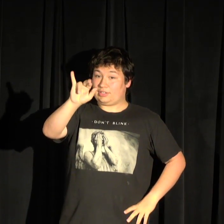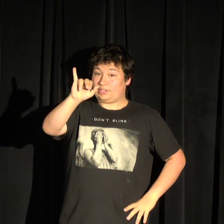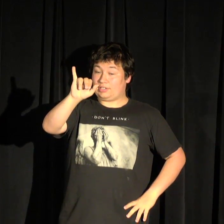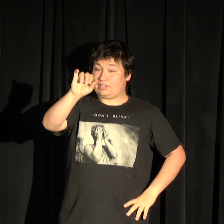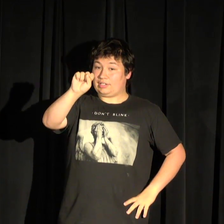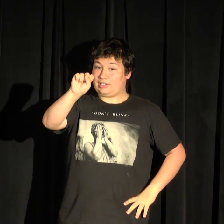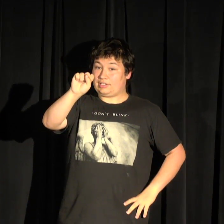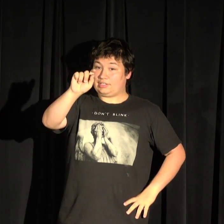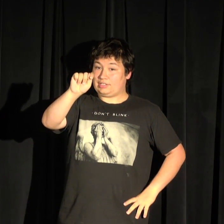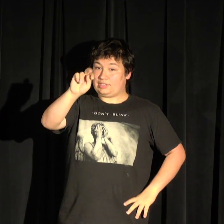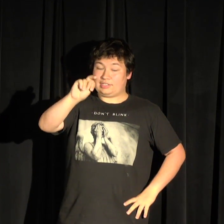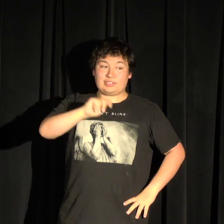I'm Tristan.